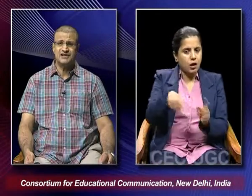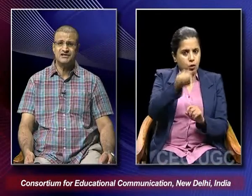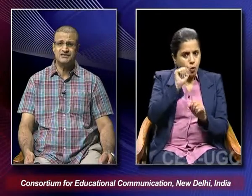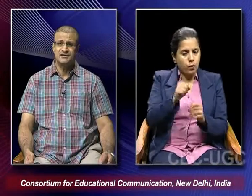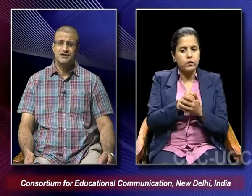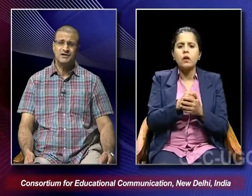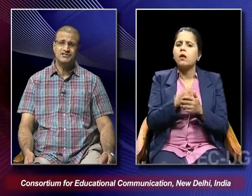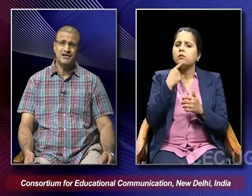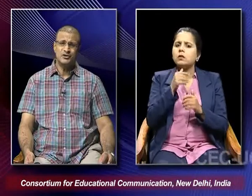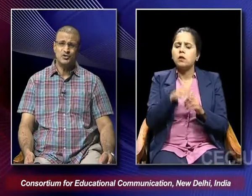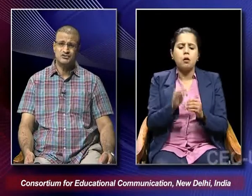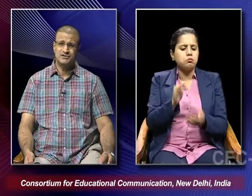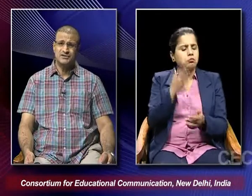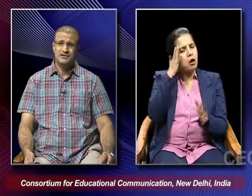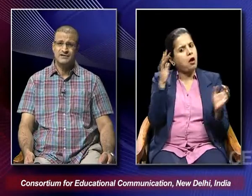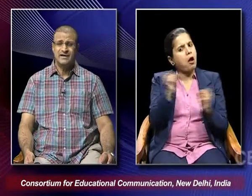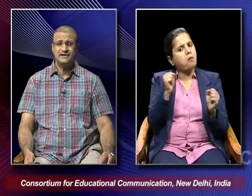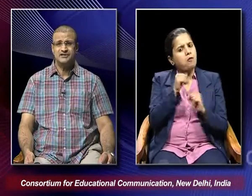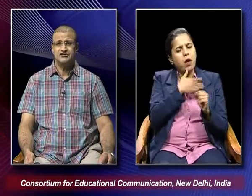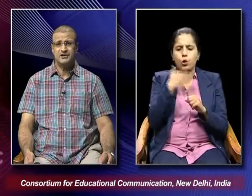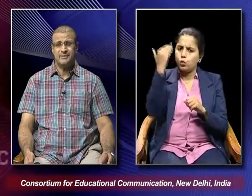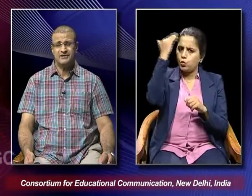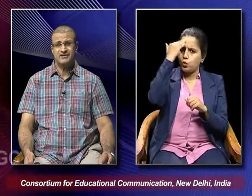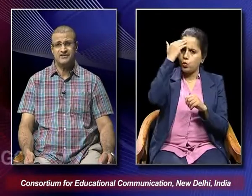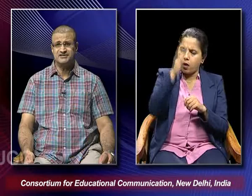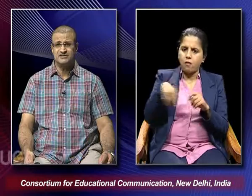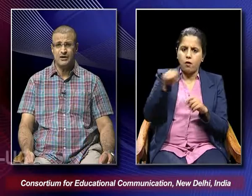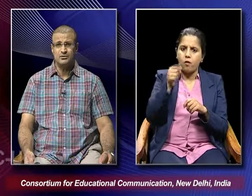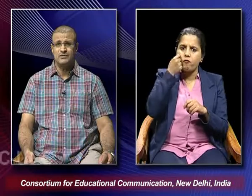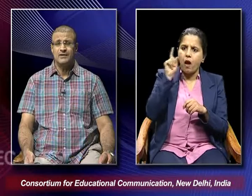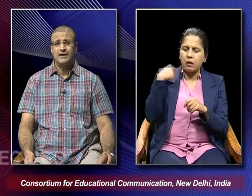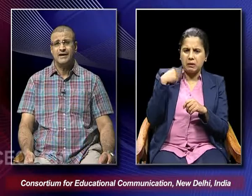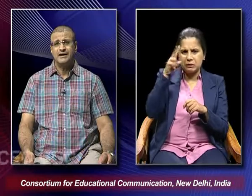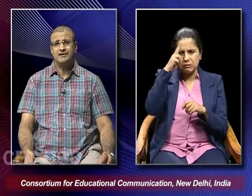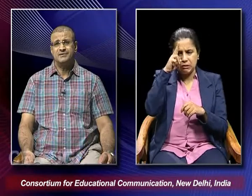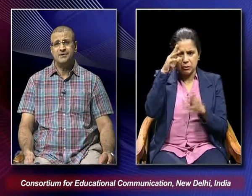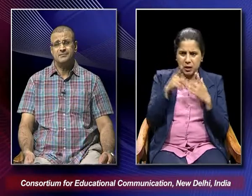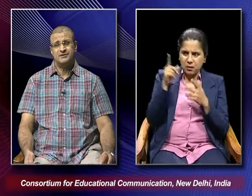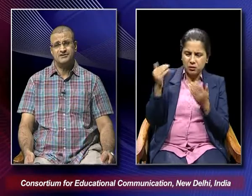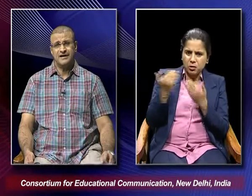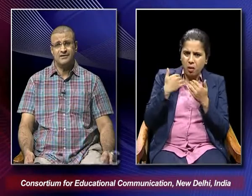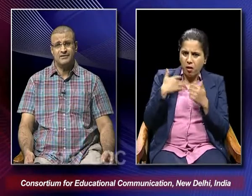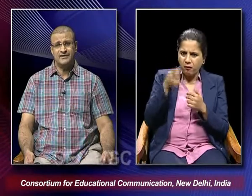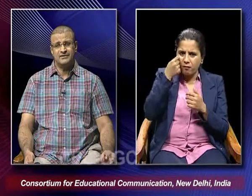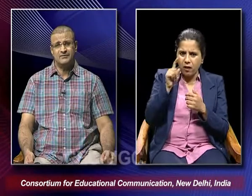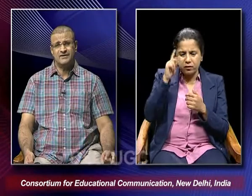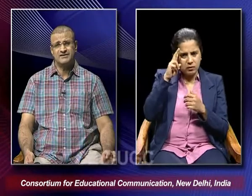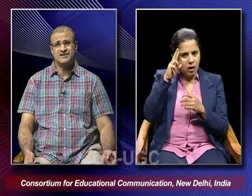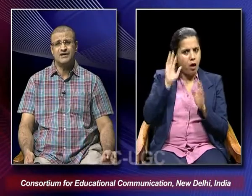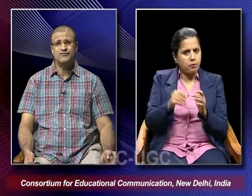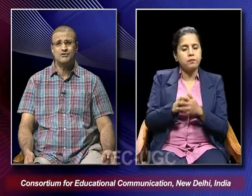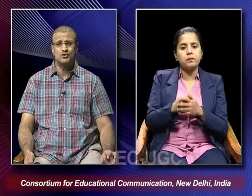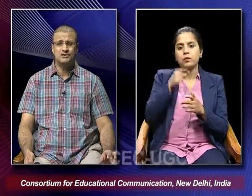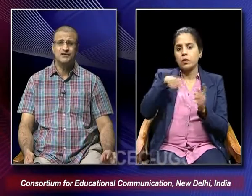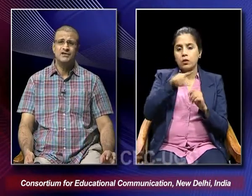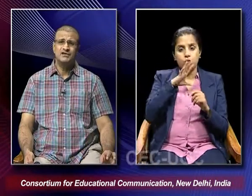the child knows that his paternity is in doubt. And when this kind